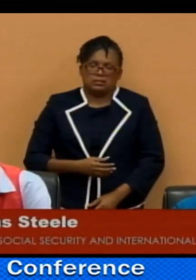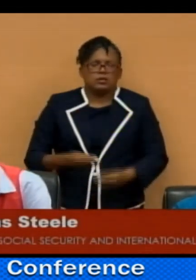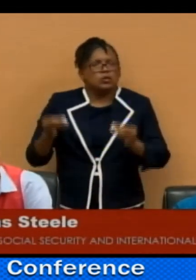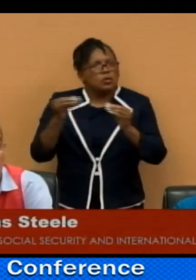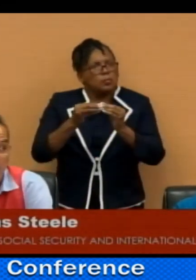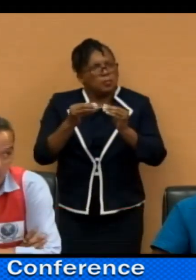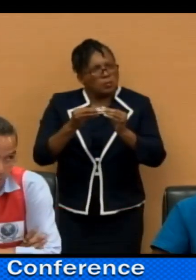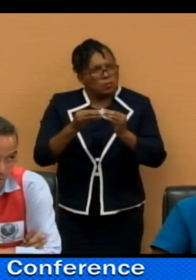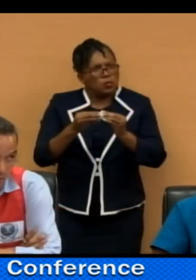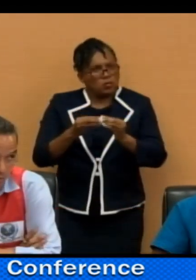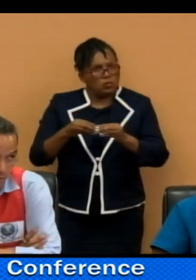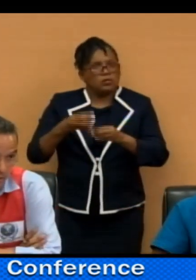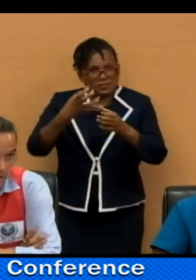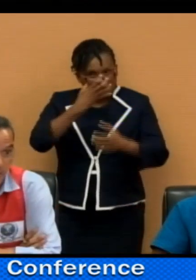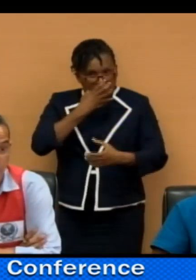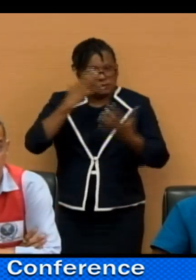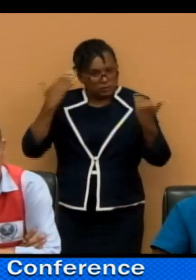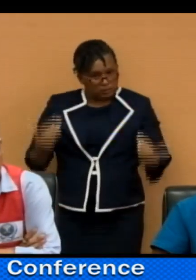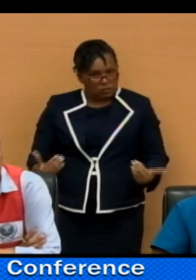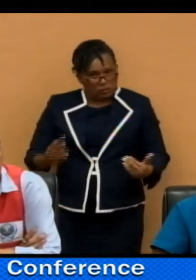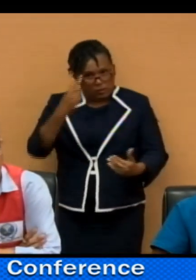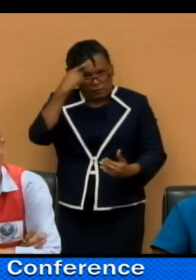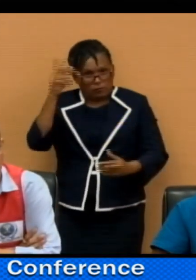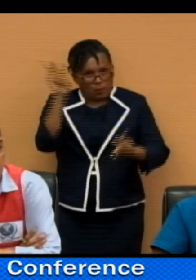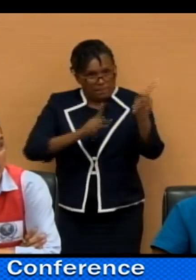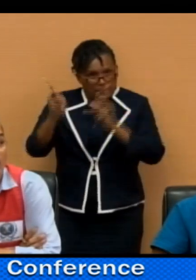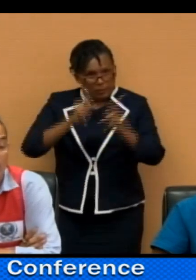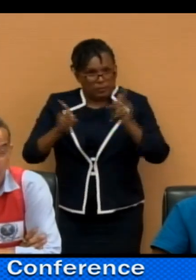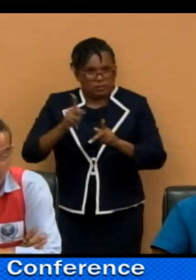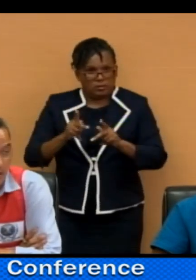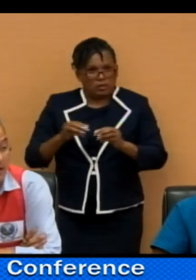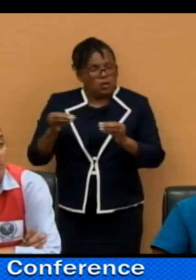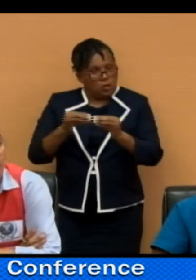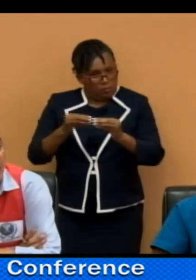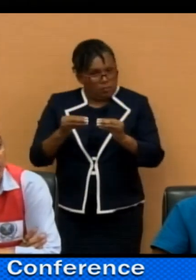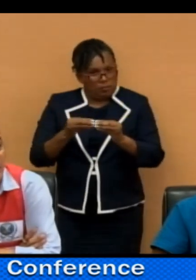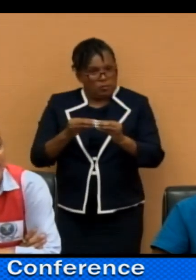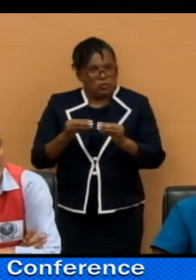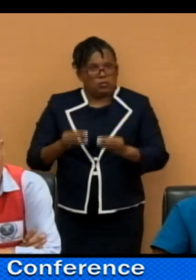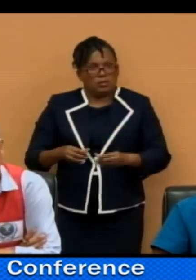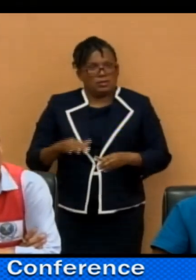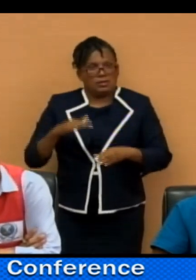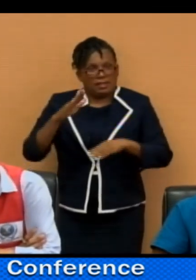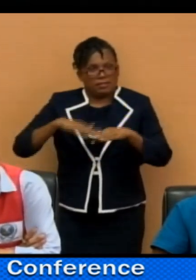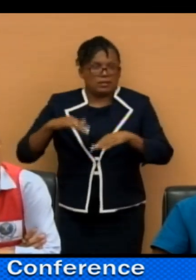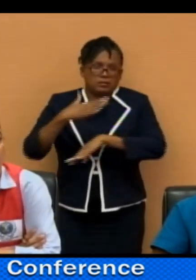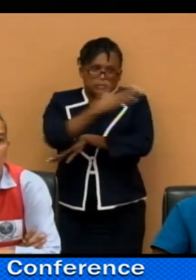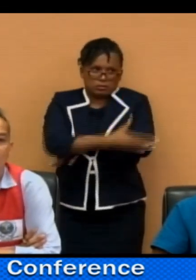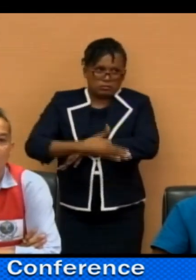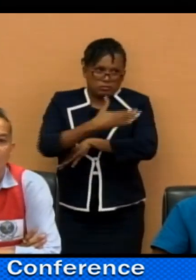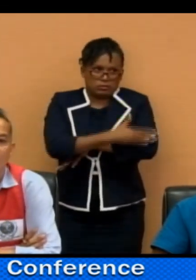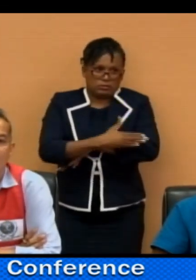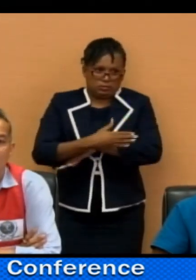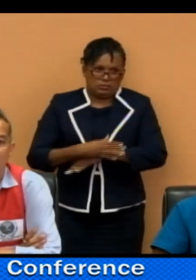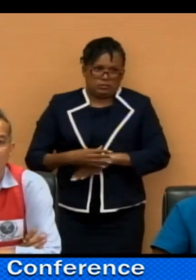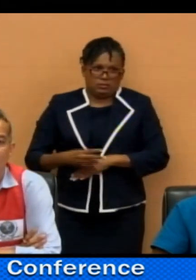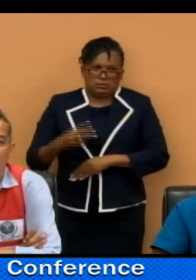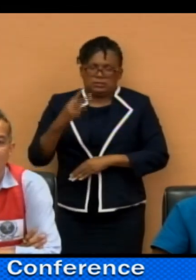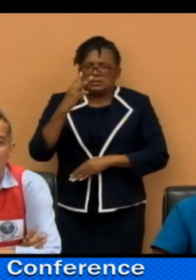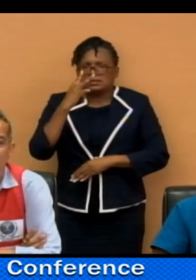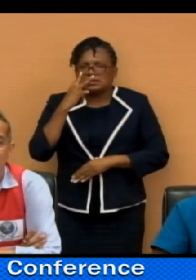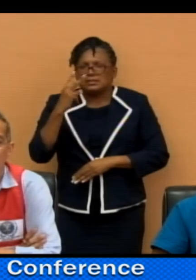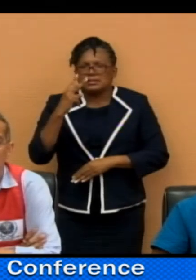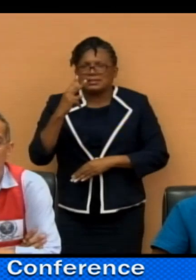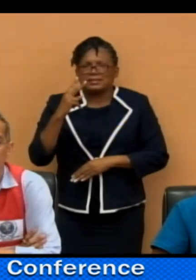ventilators per capita now than most of the other countries going into this, but we have seen clearly